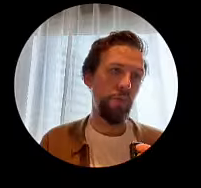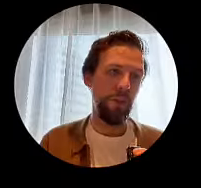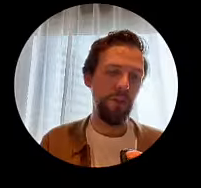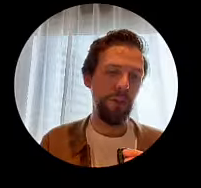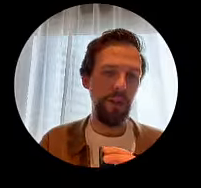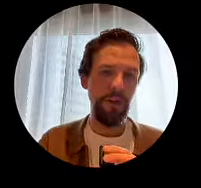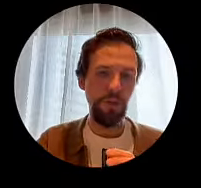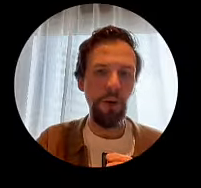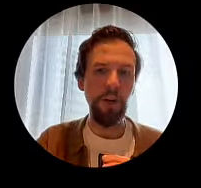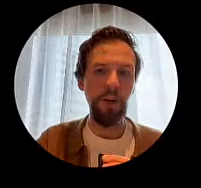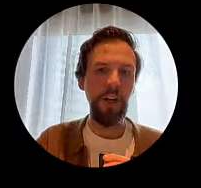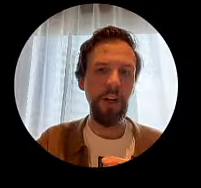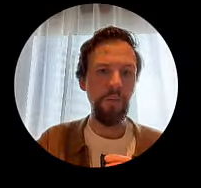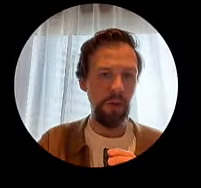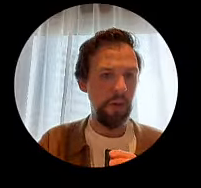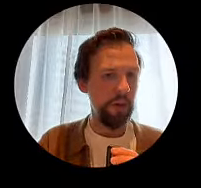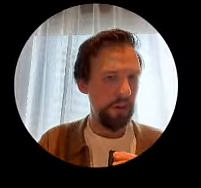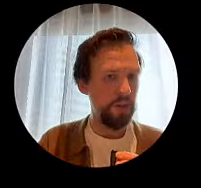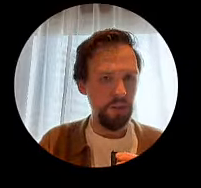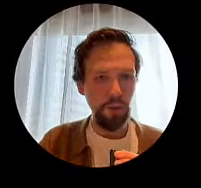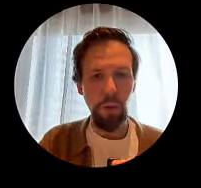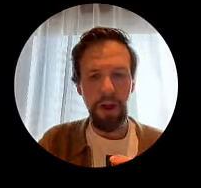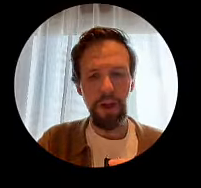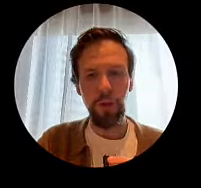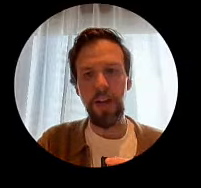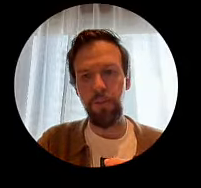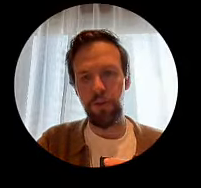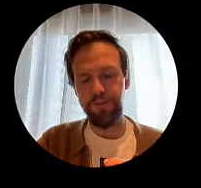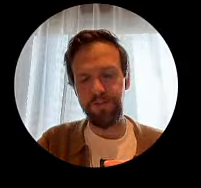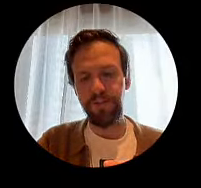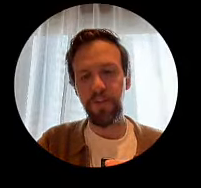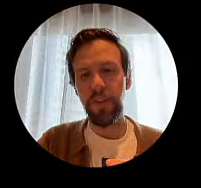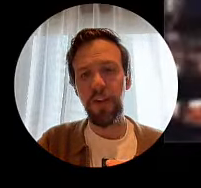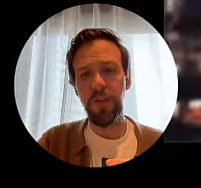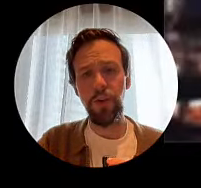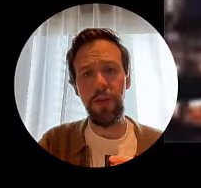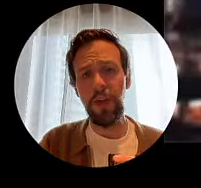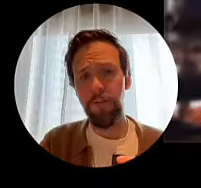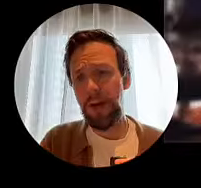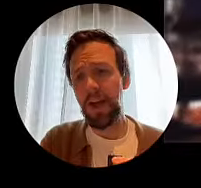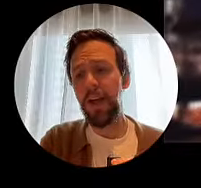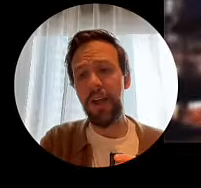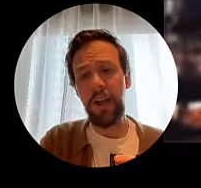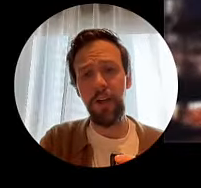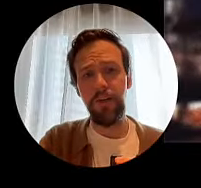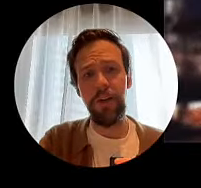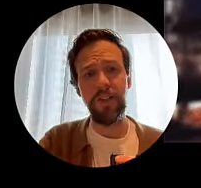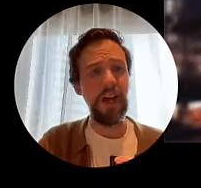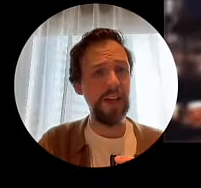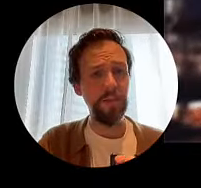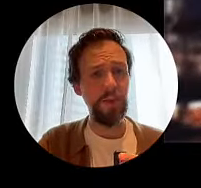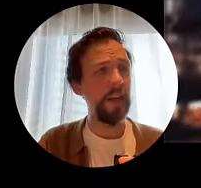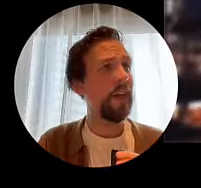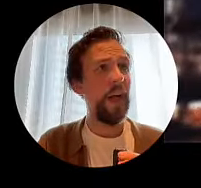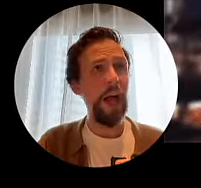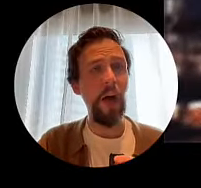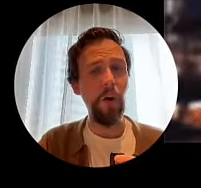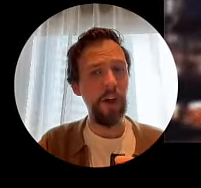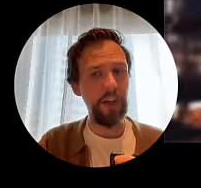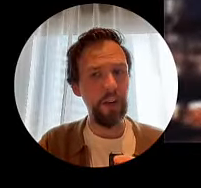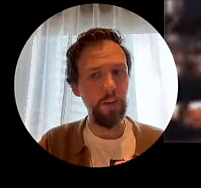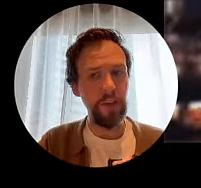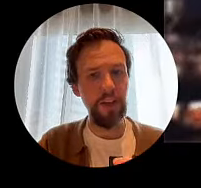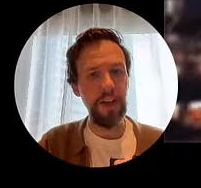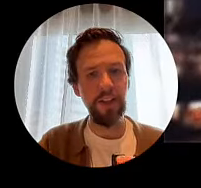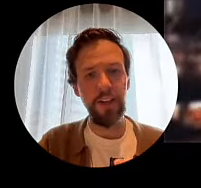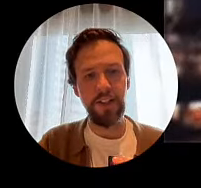game, especially a smaller indie game, is quite a good number. So many of my indie friends ask me how